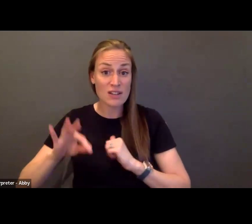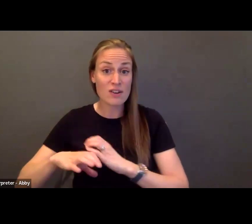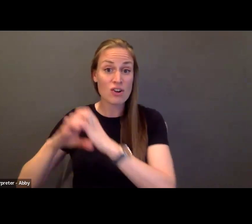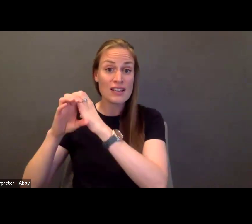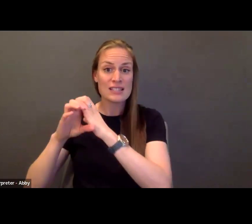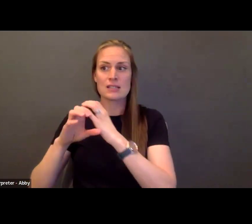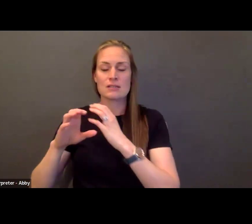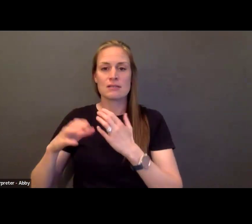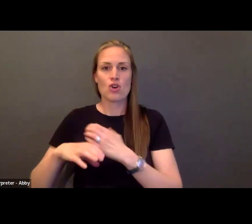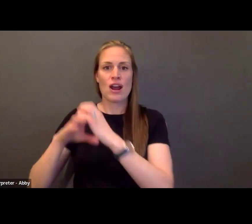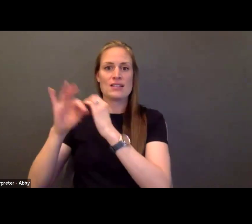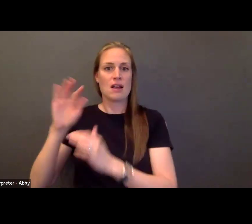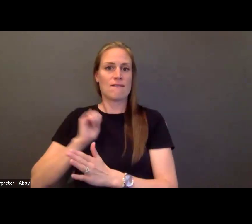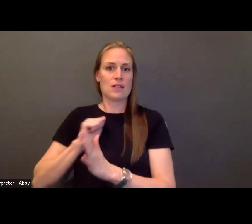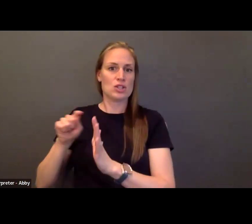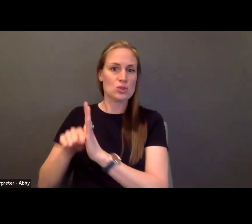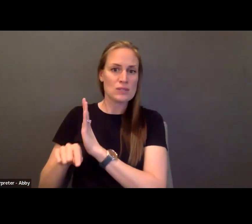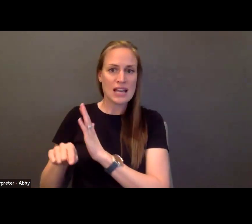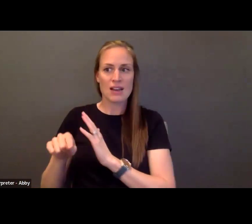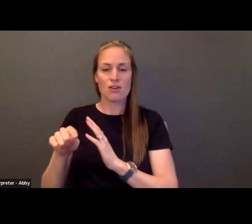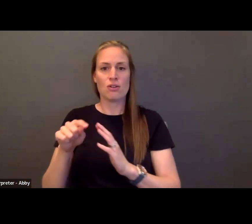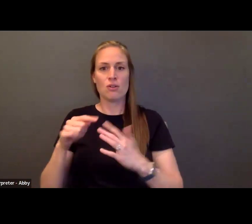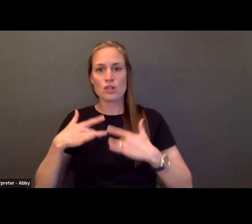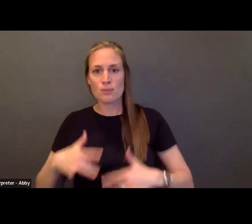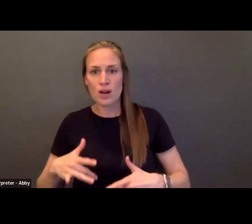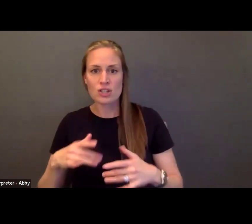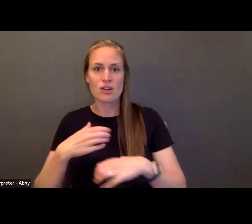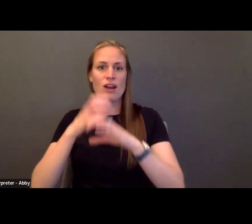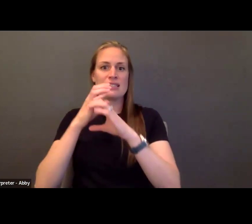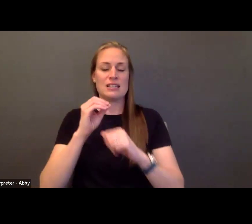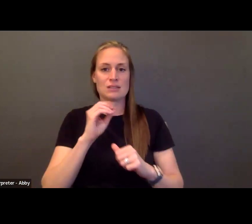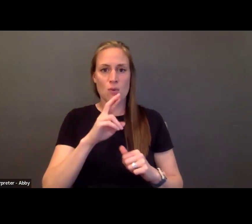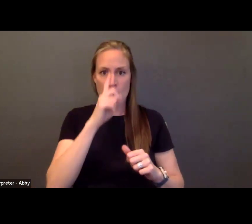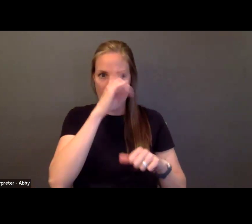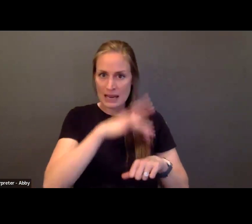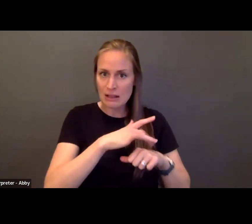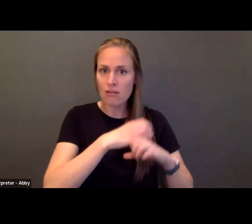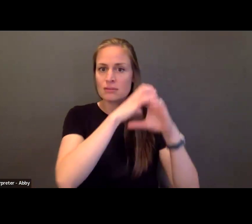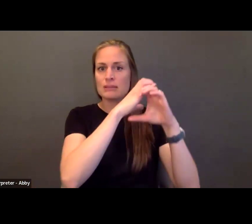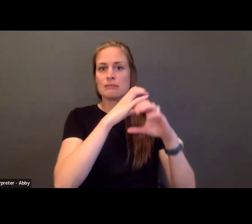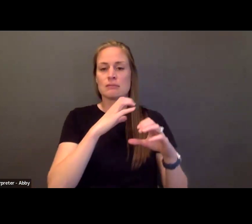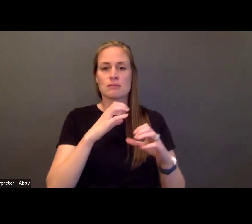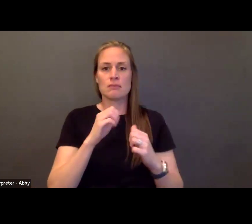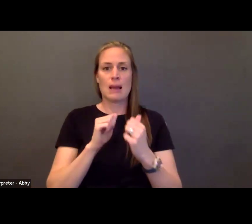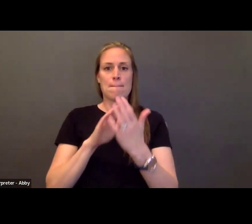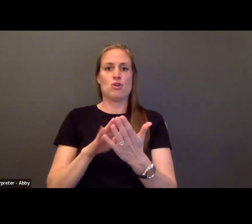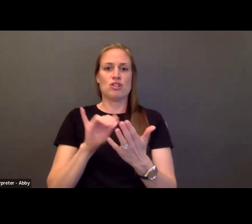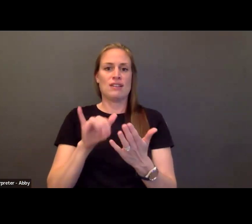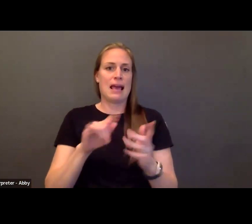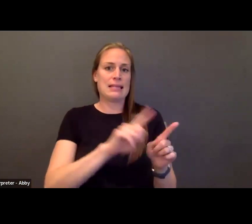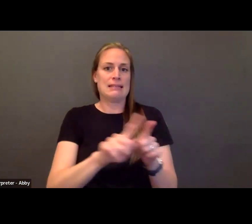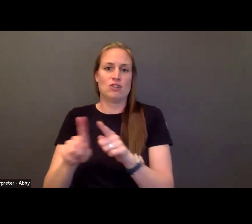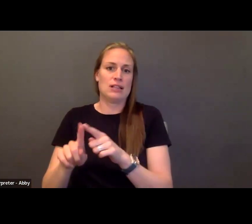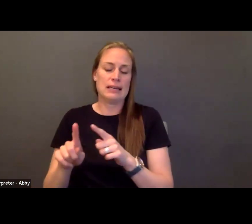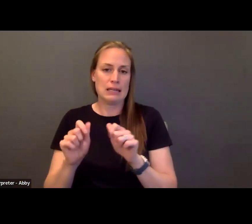aggressive crisis, or you're a person with IDD and crisis in those three different spaces? Kashi, I think that was just so well articulated, and